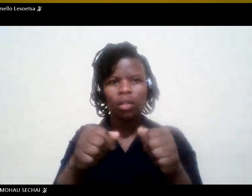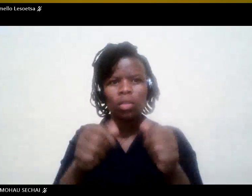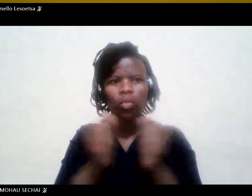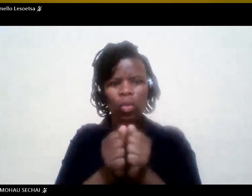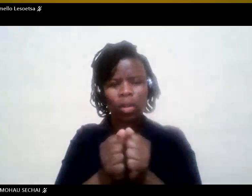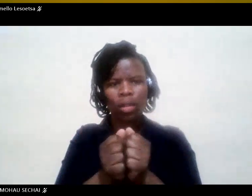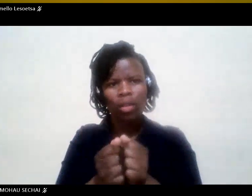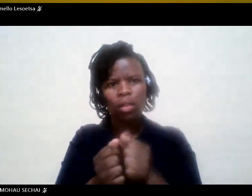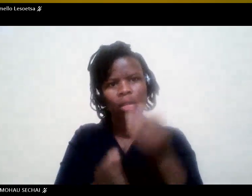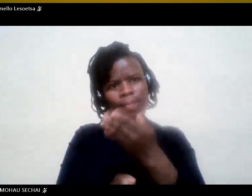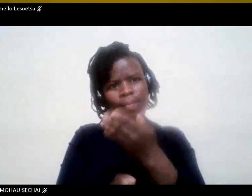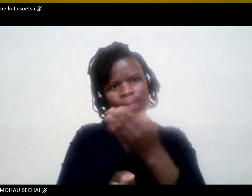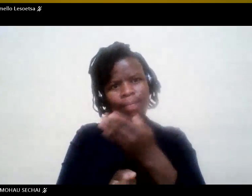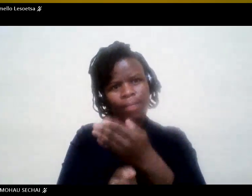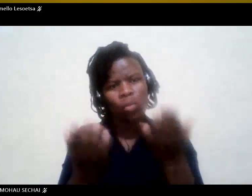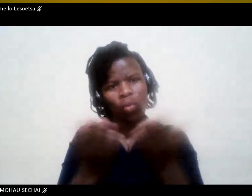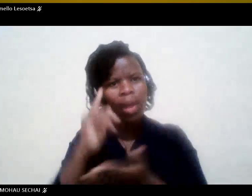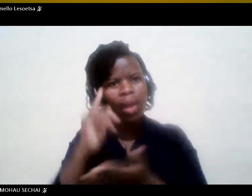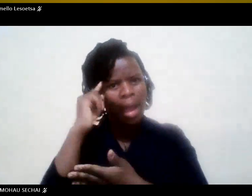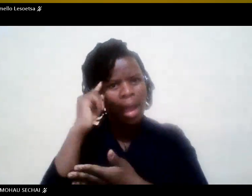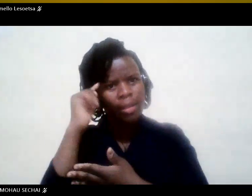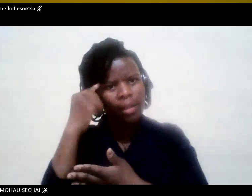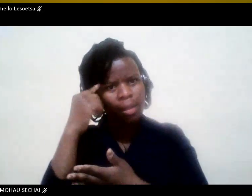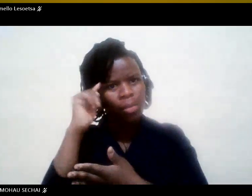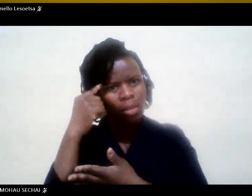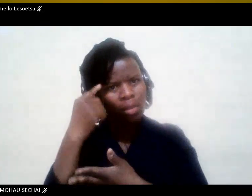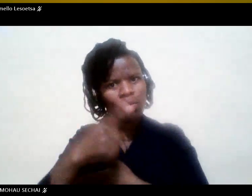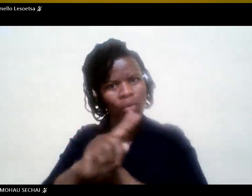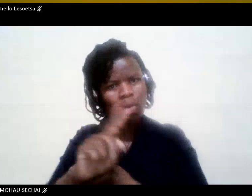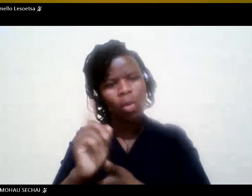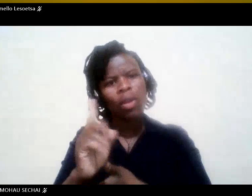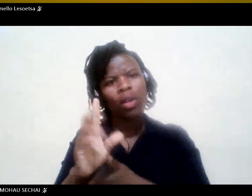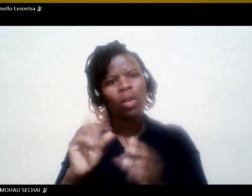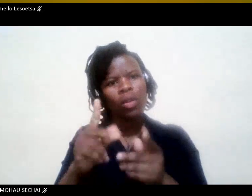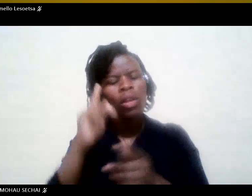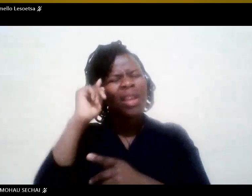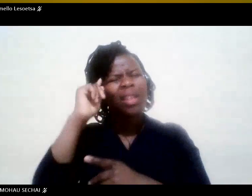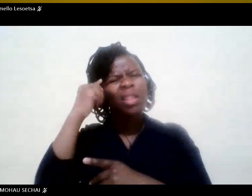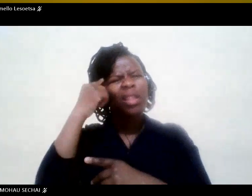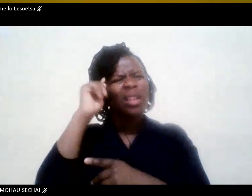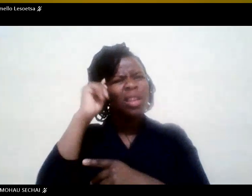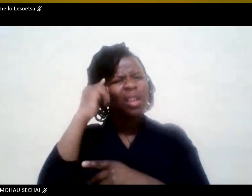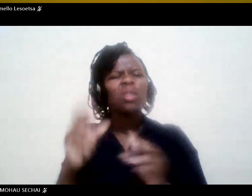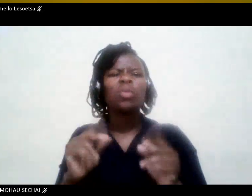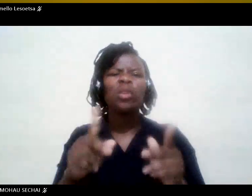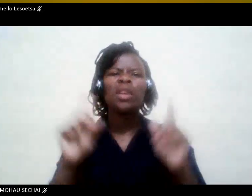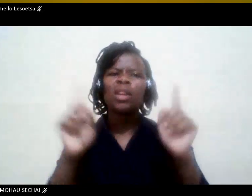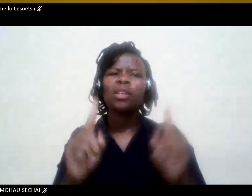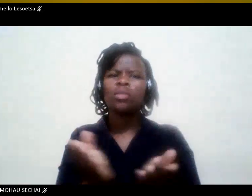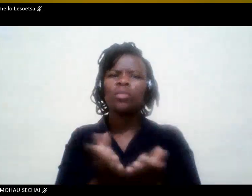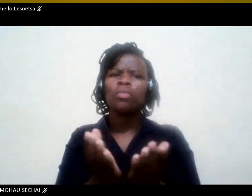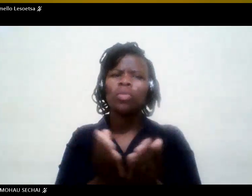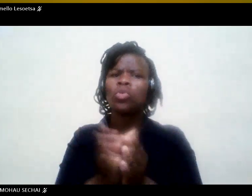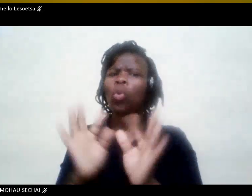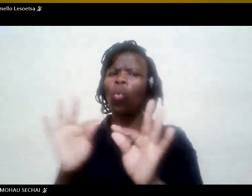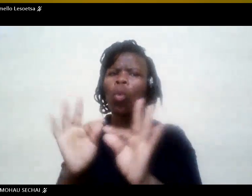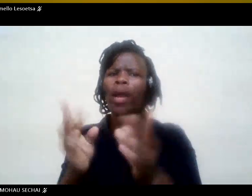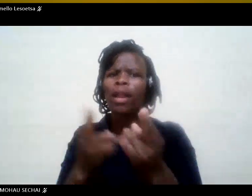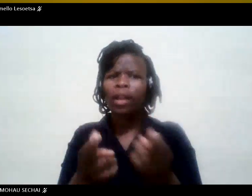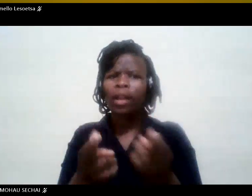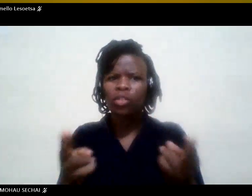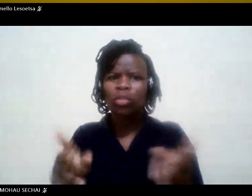the assumptions in terms of assuming that special schools are well resourced and also that there